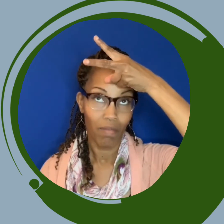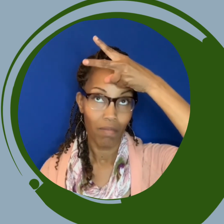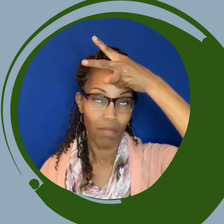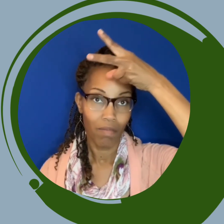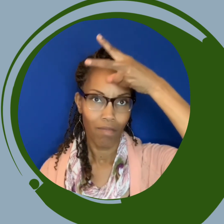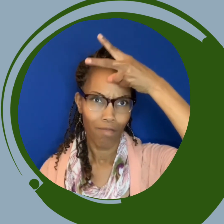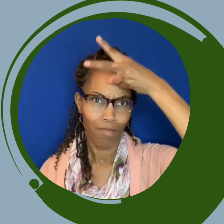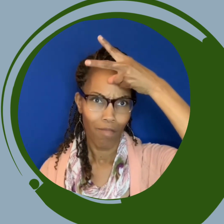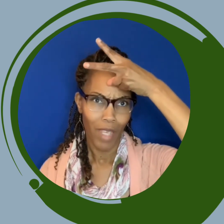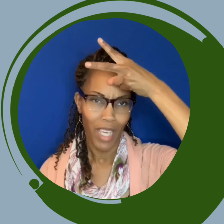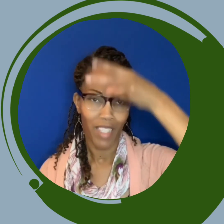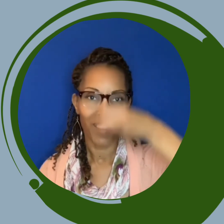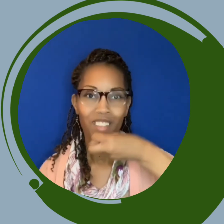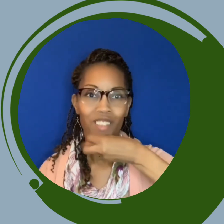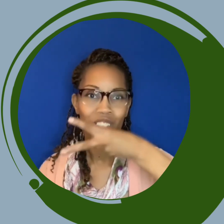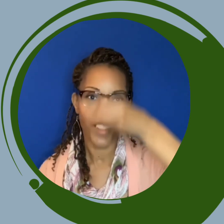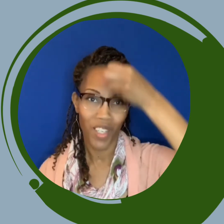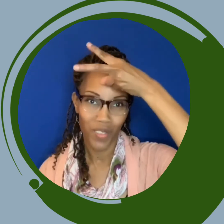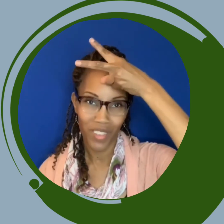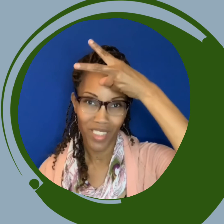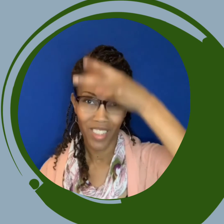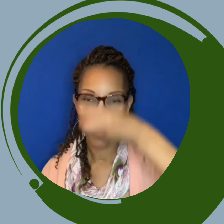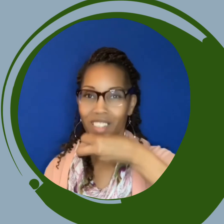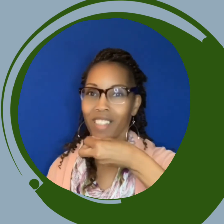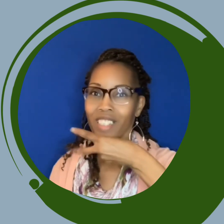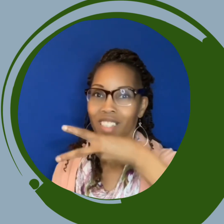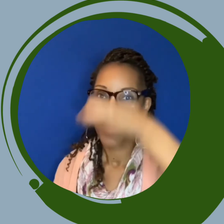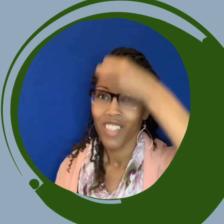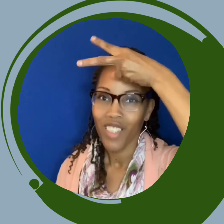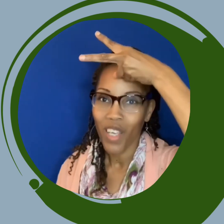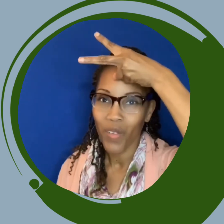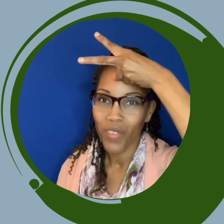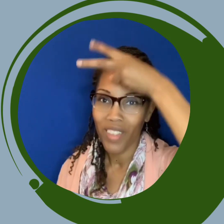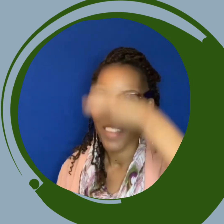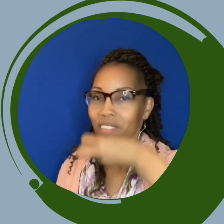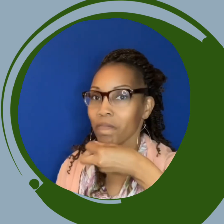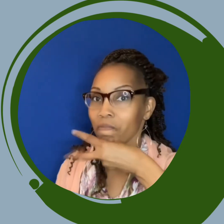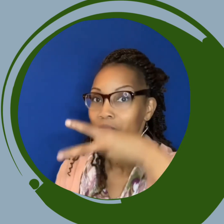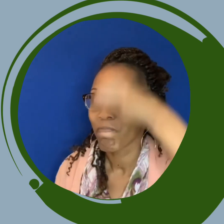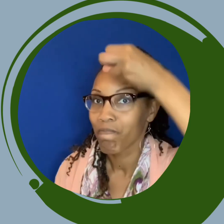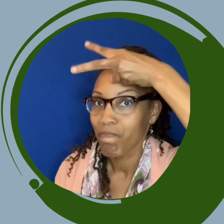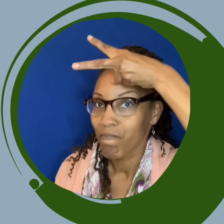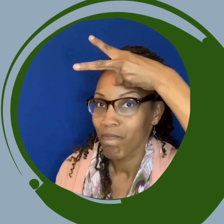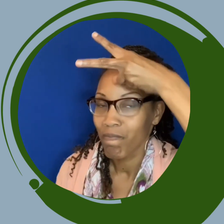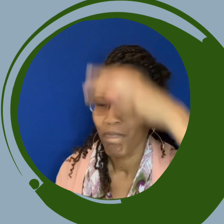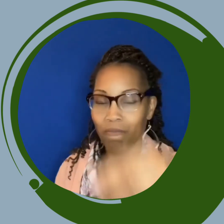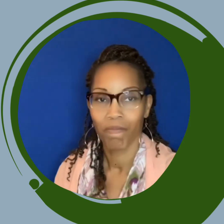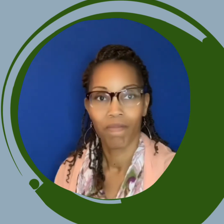head. Goat. Goat.